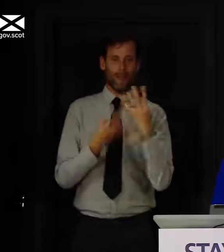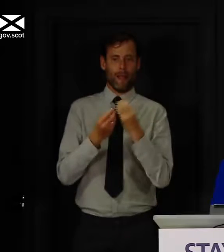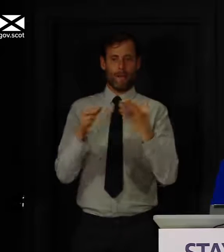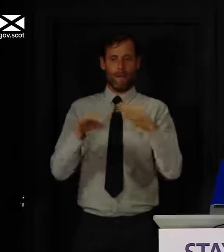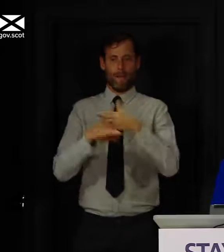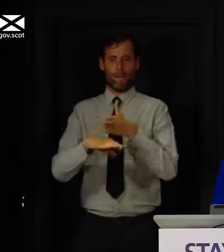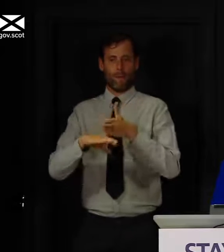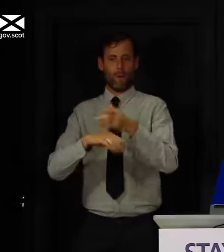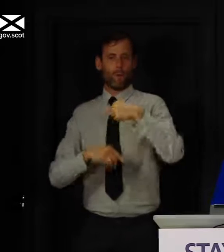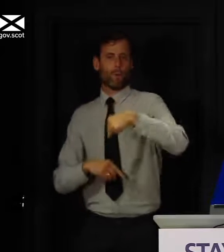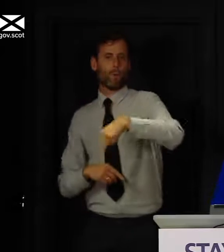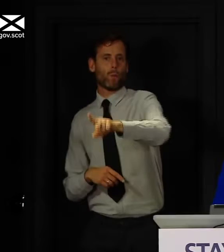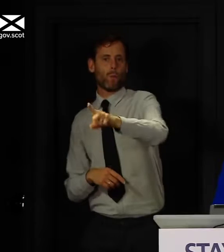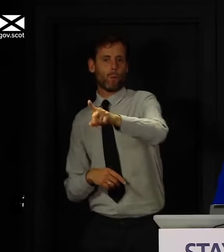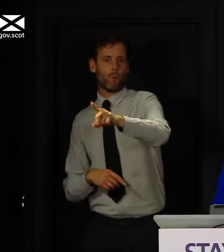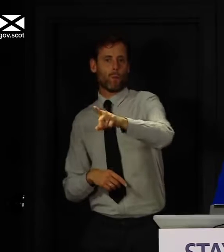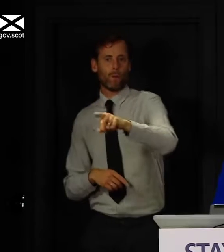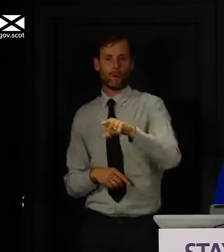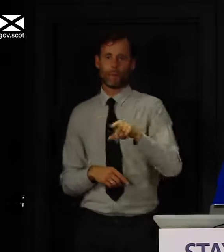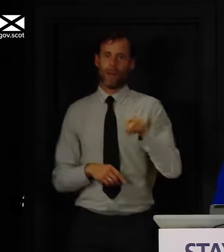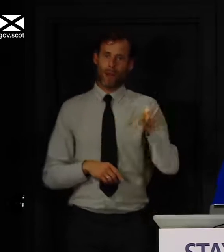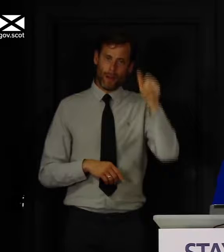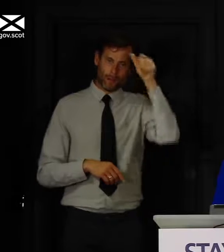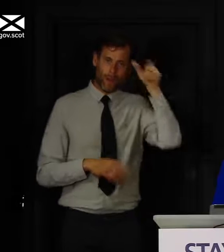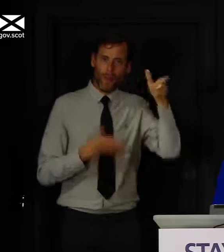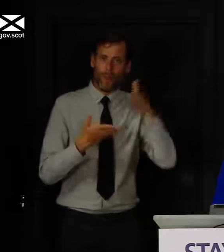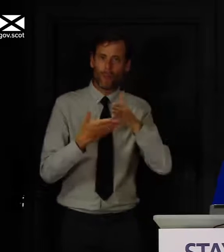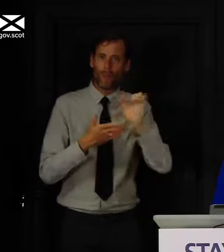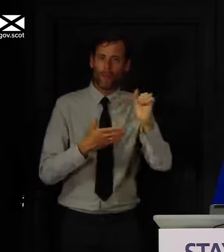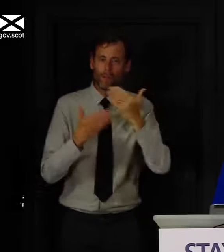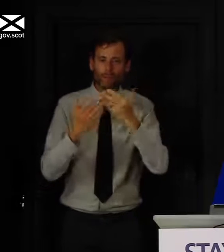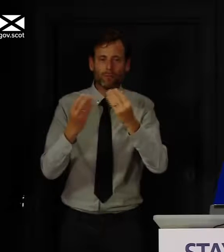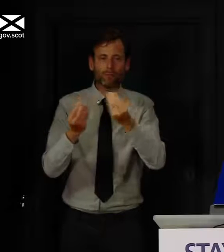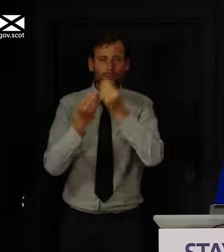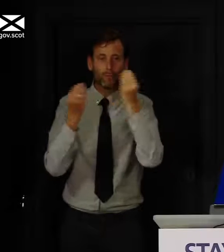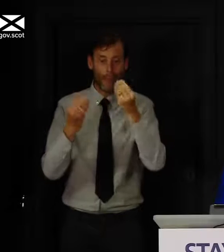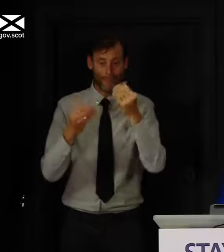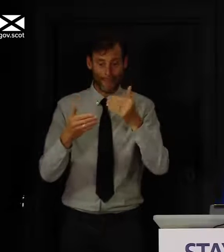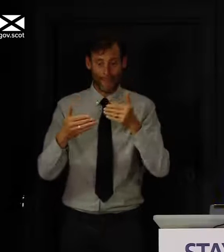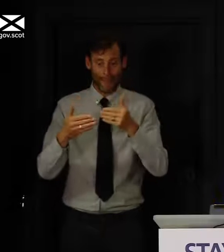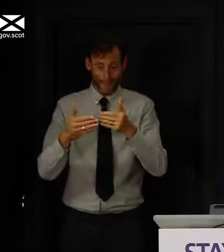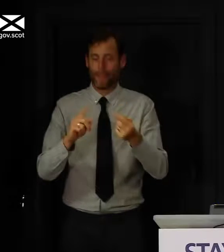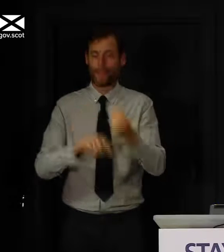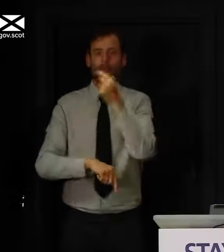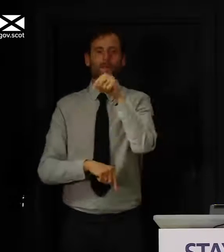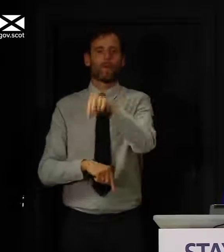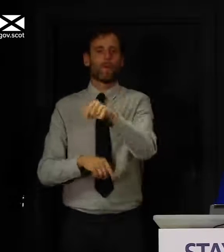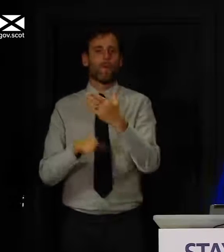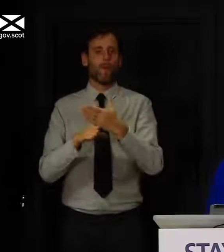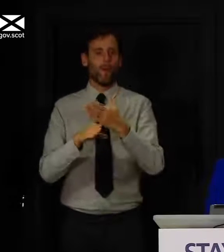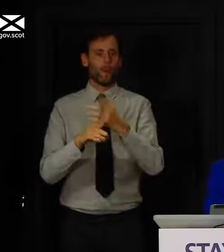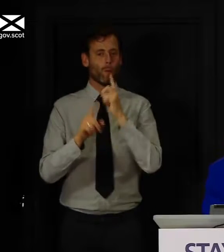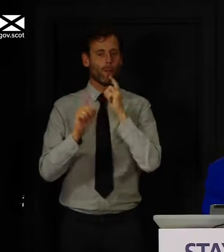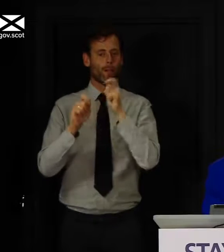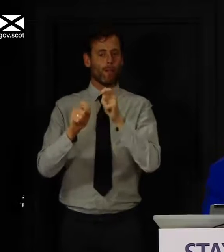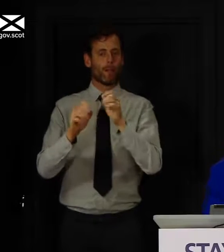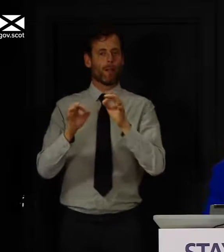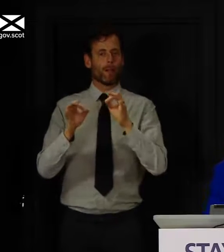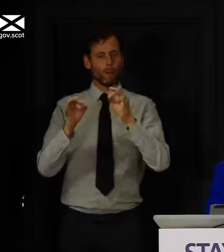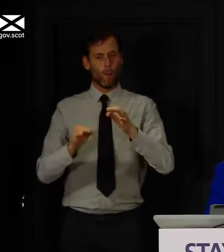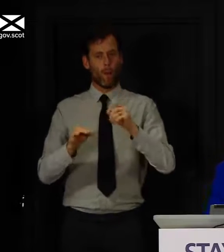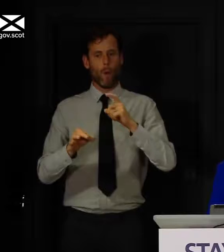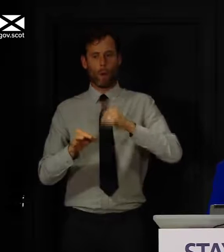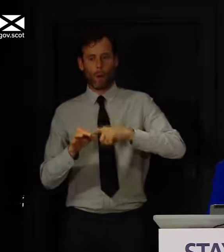they approached the final period of their training before becoming fully qualified as nurses